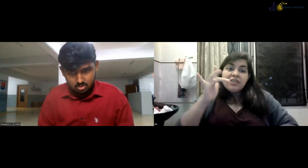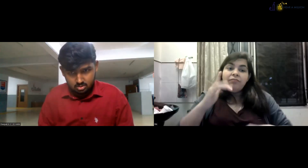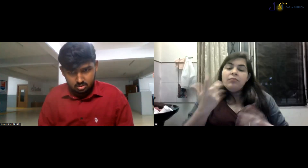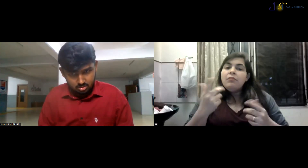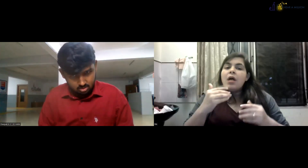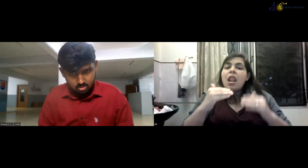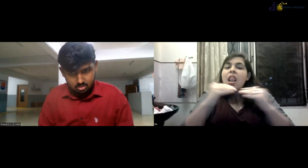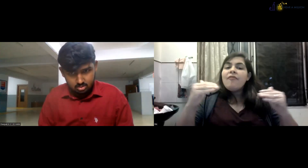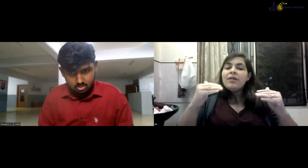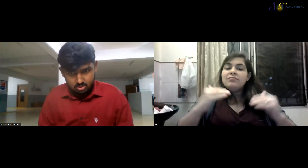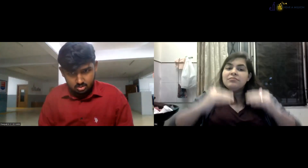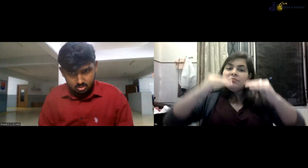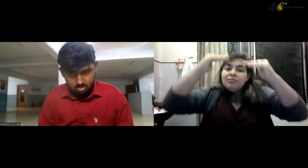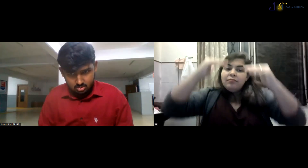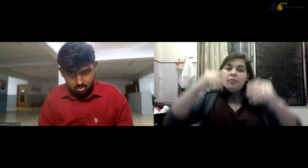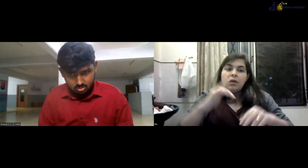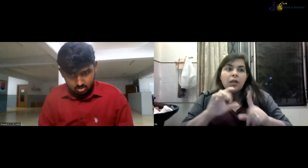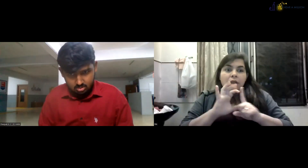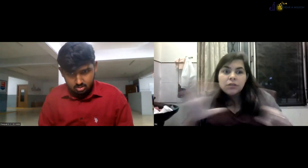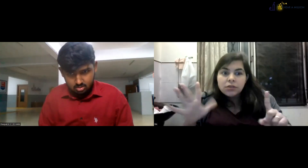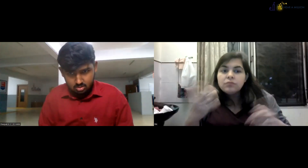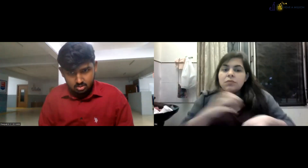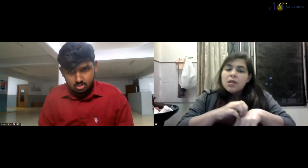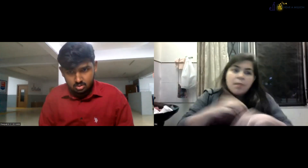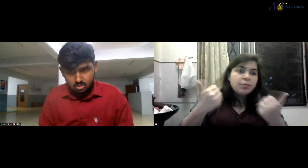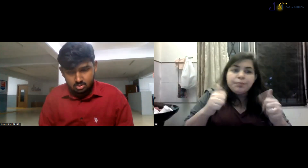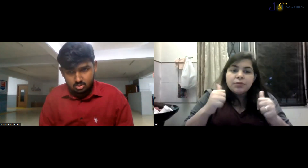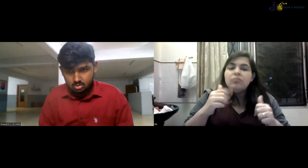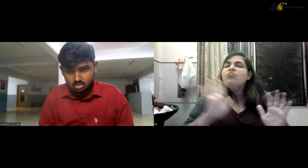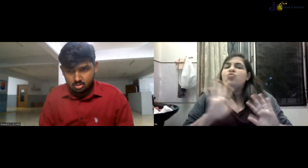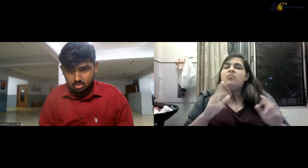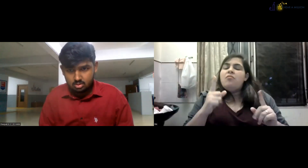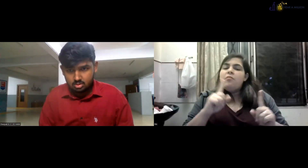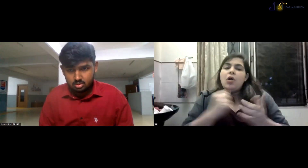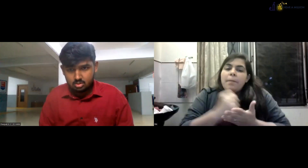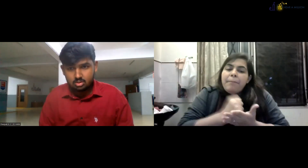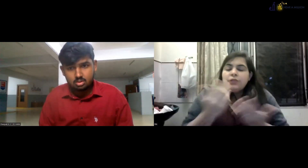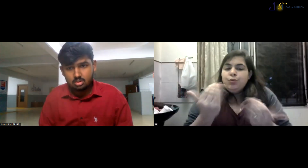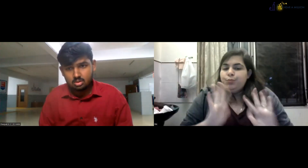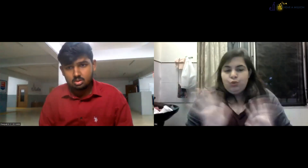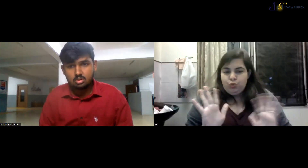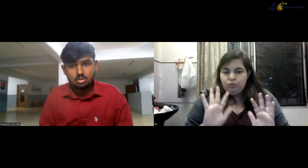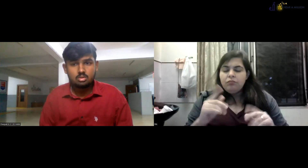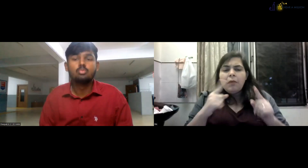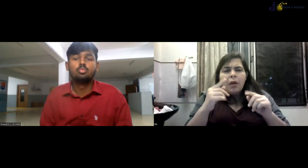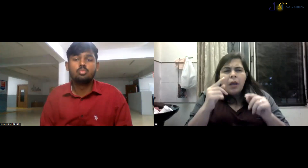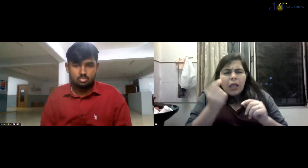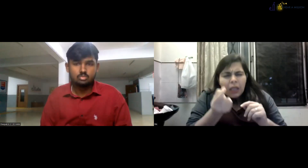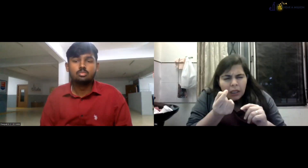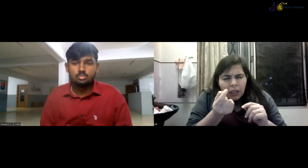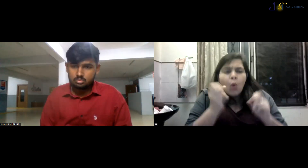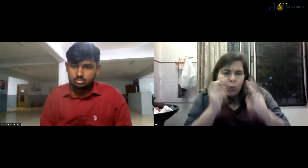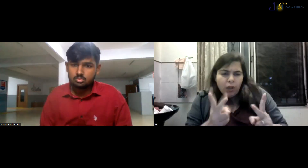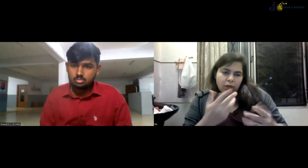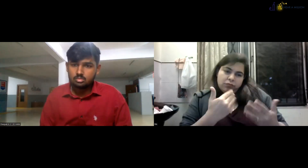it? I think that would not be possible. That needs to they need to see what is the level of their allergetic